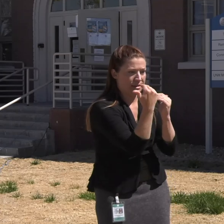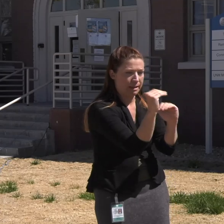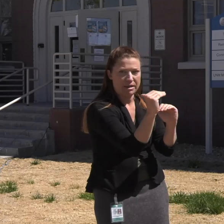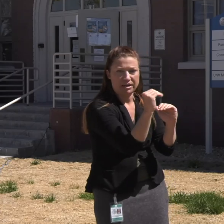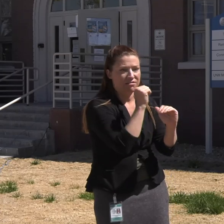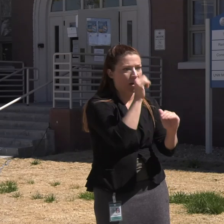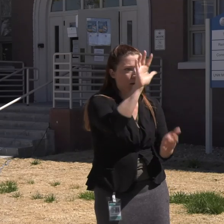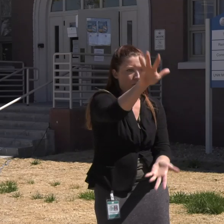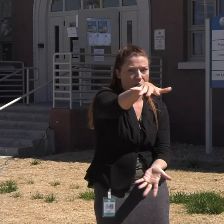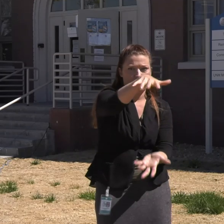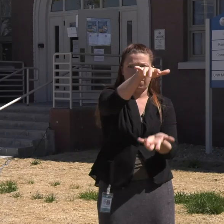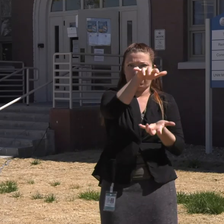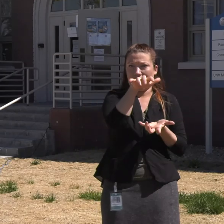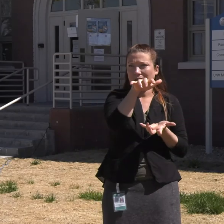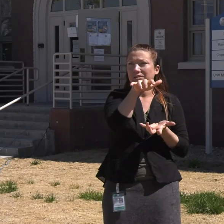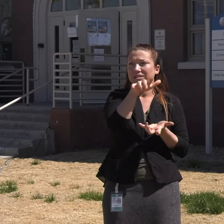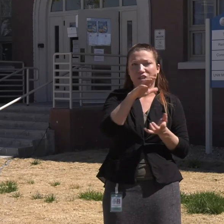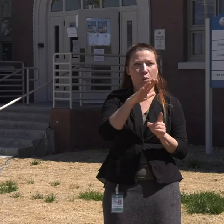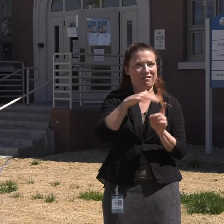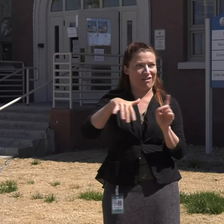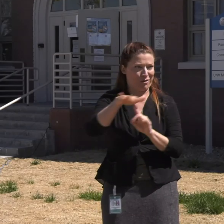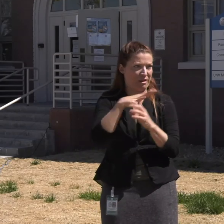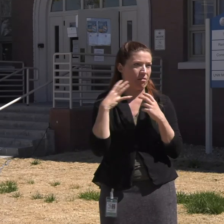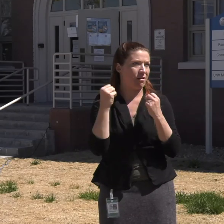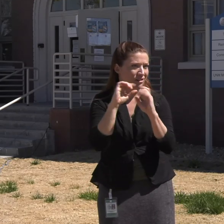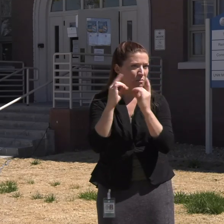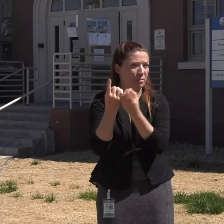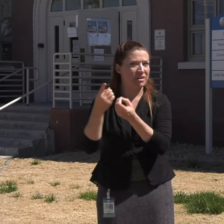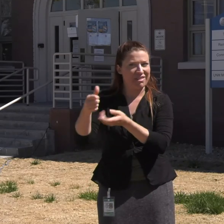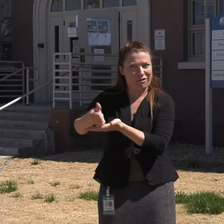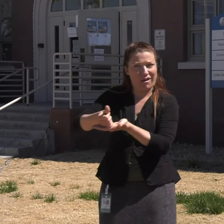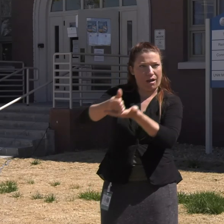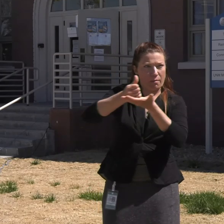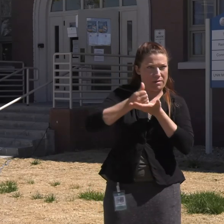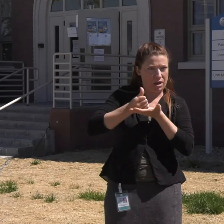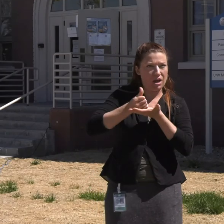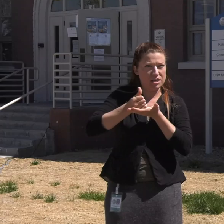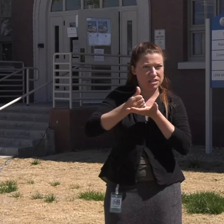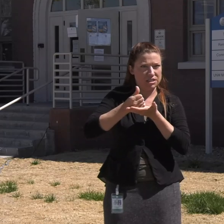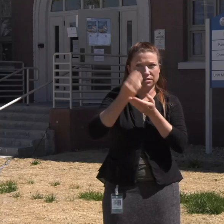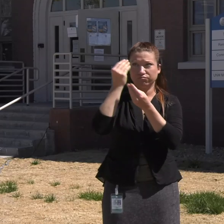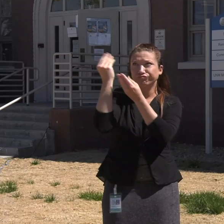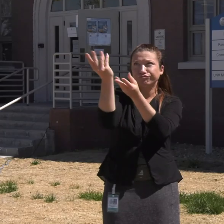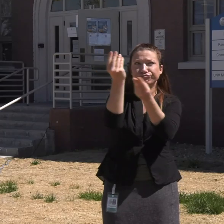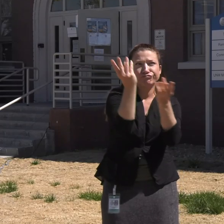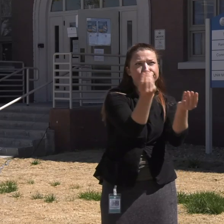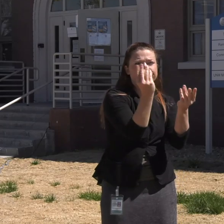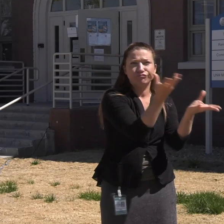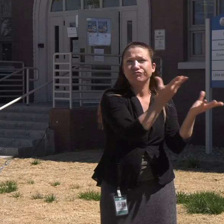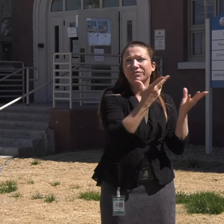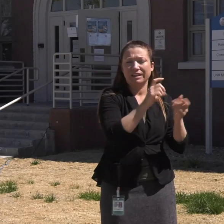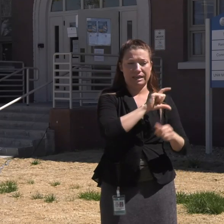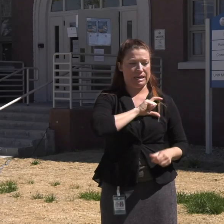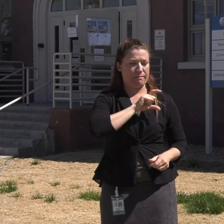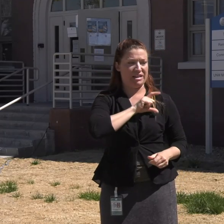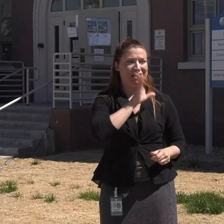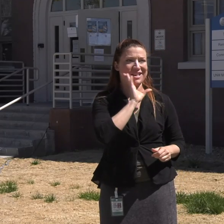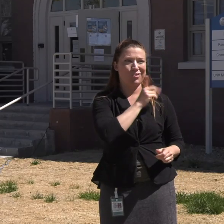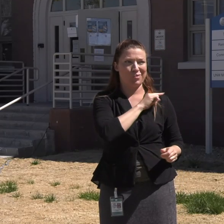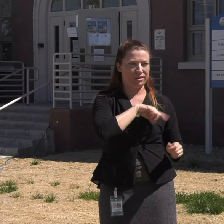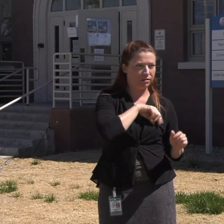our environmental health department and with some help from our code enforcement. I also am personally talking to some of our